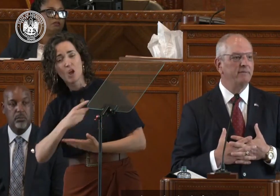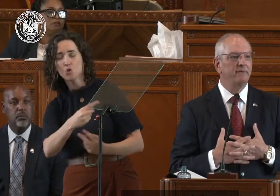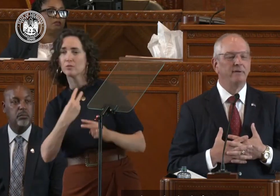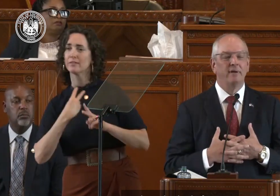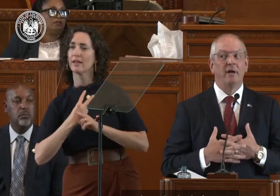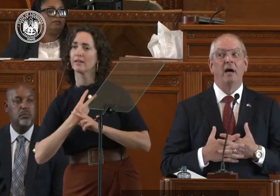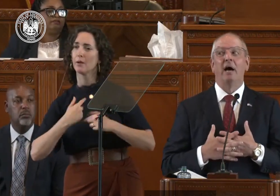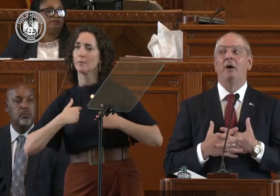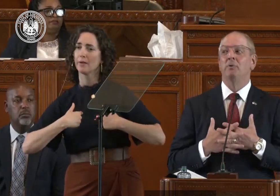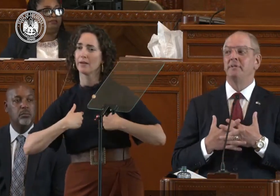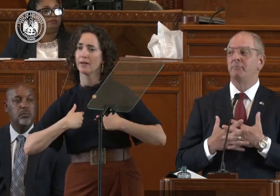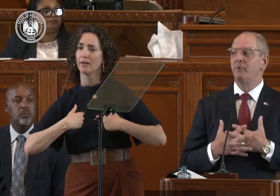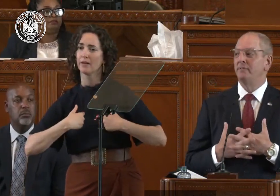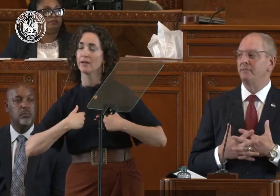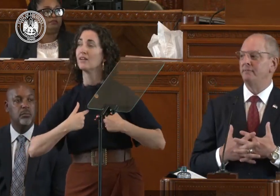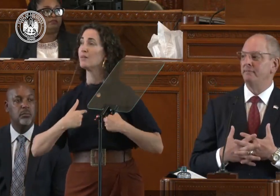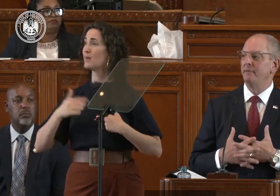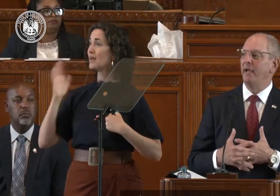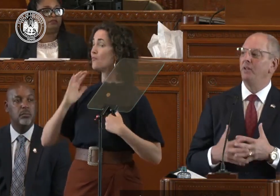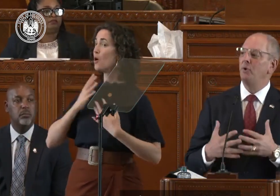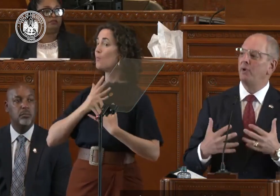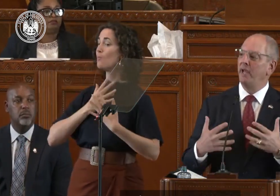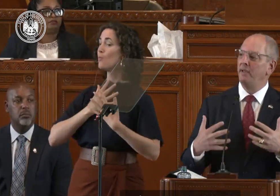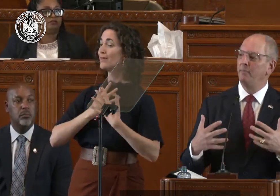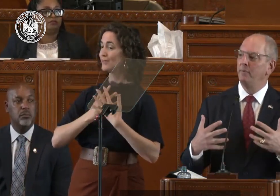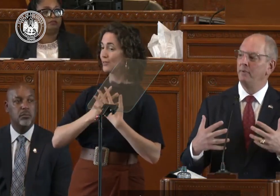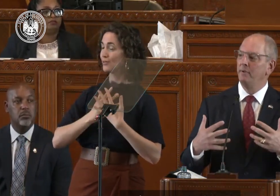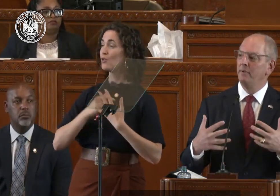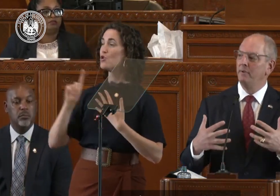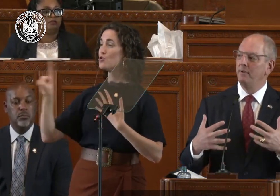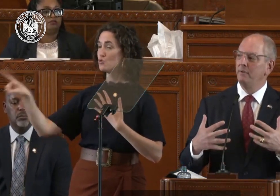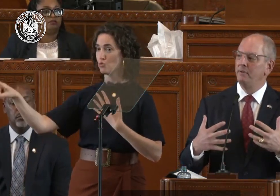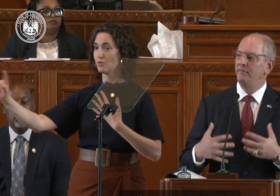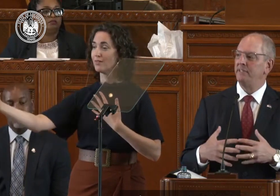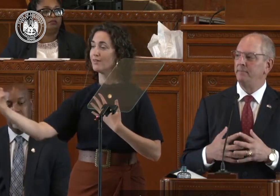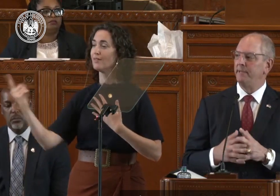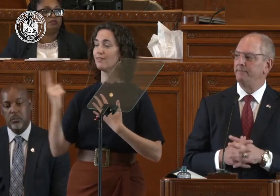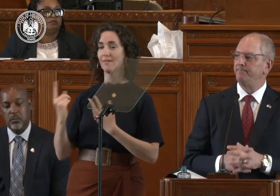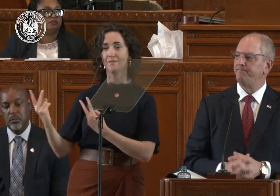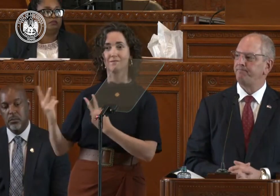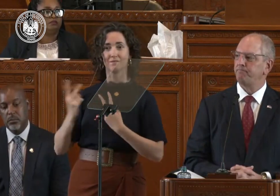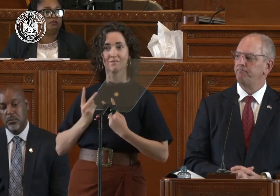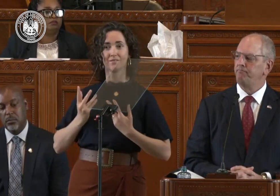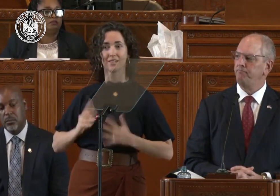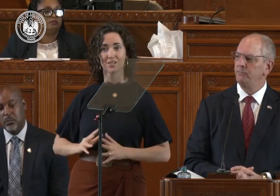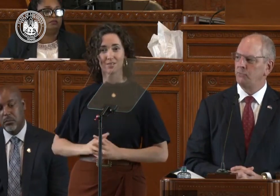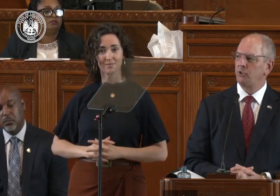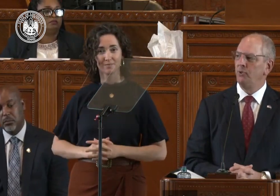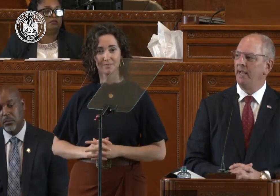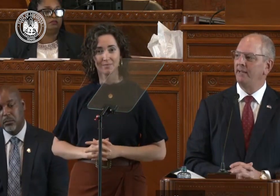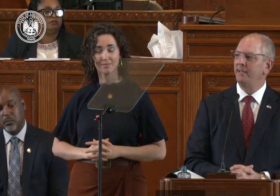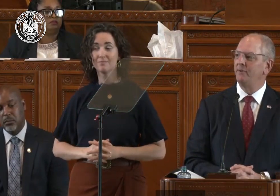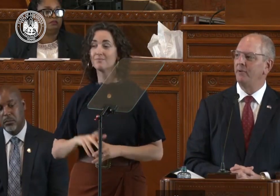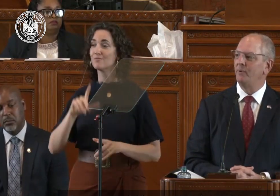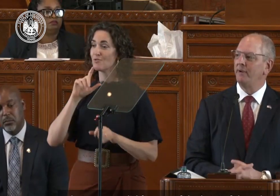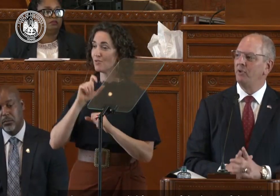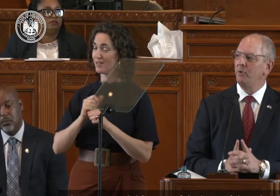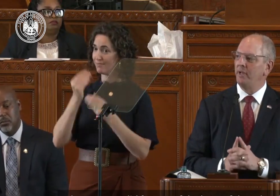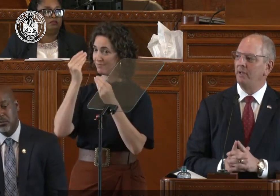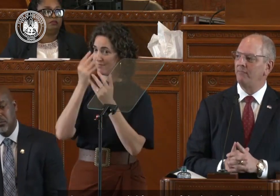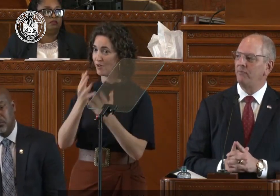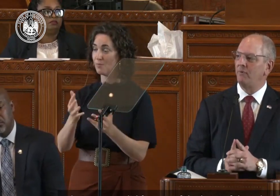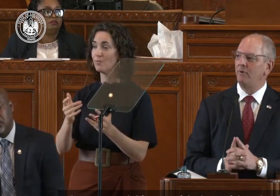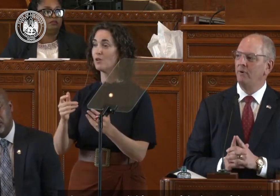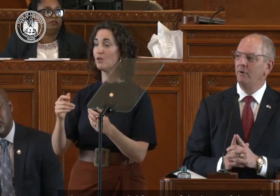after me. I was in prison, and you came to visit me. Truly, I tell you, whatever